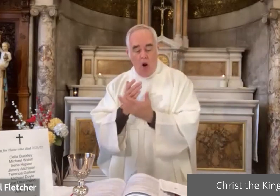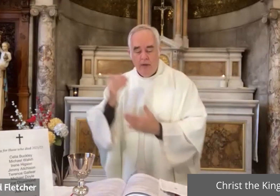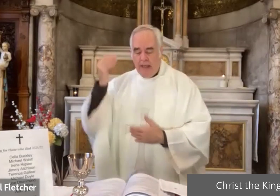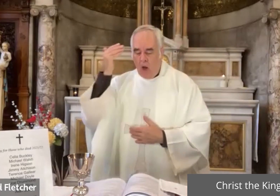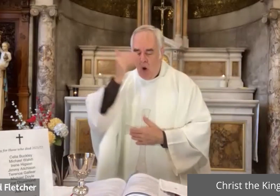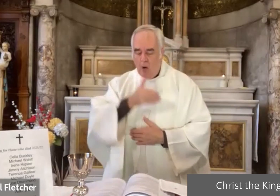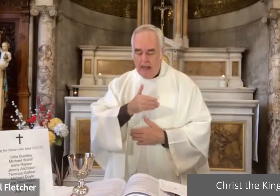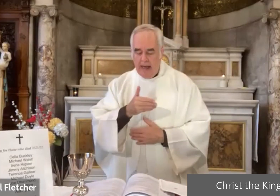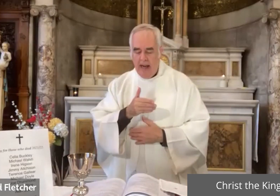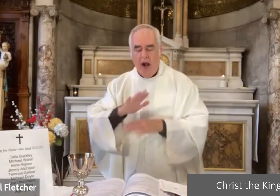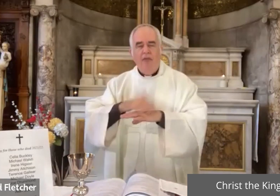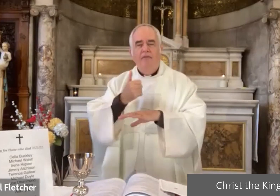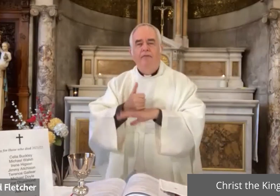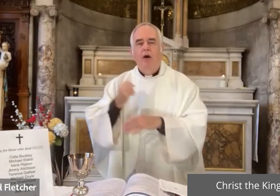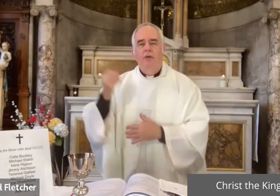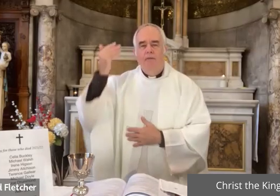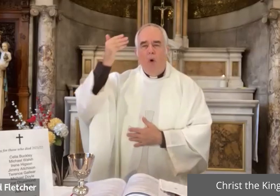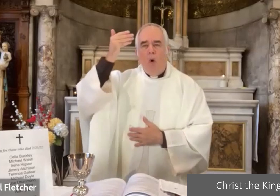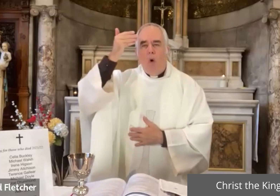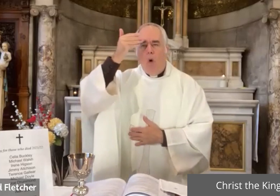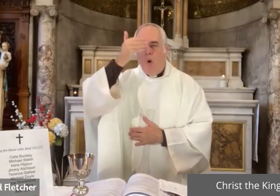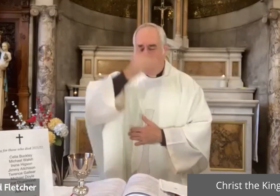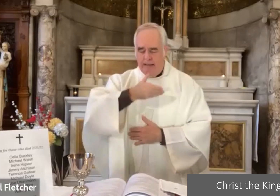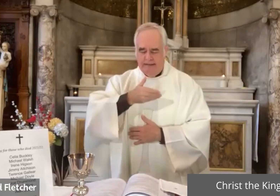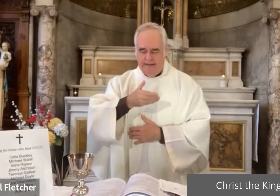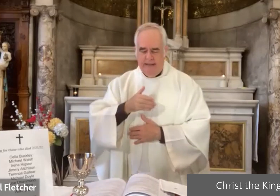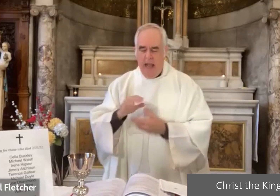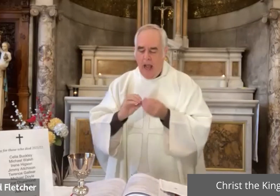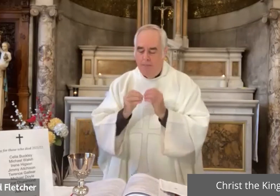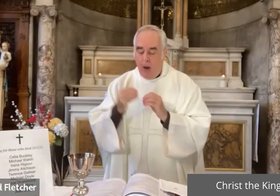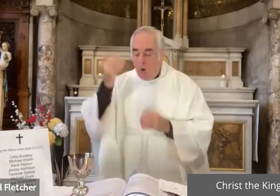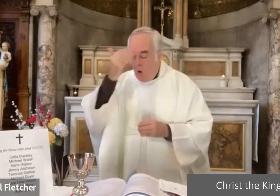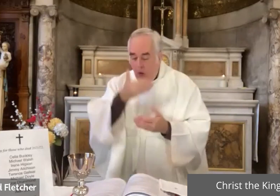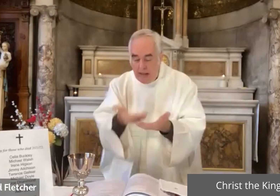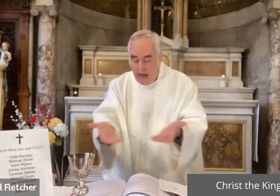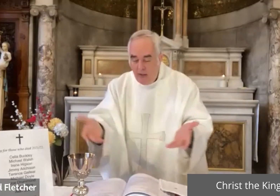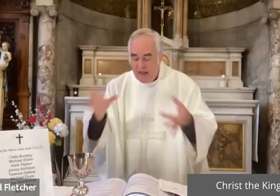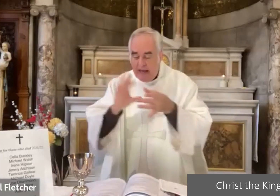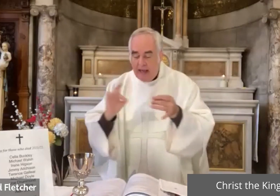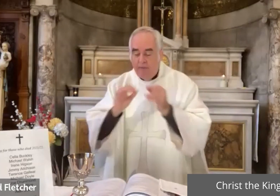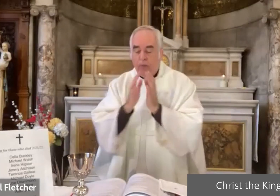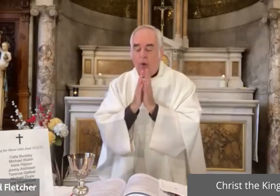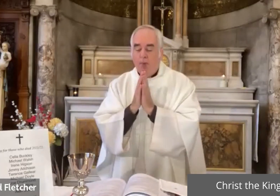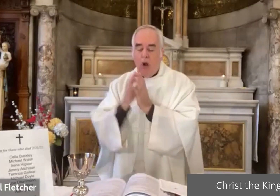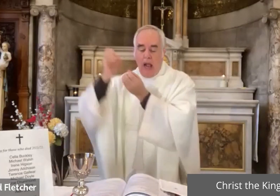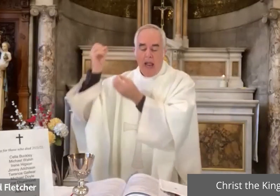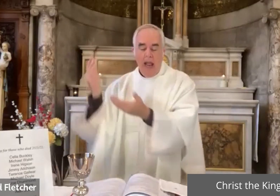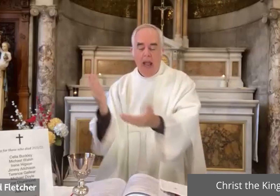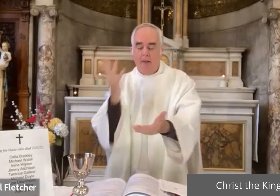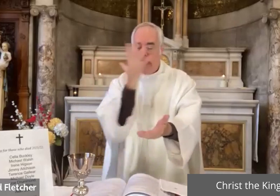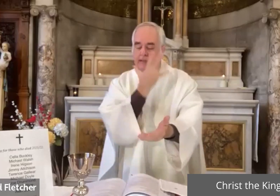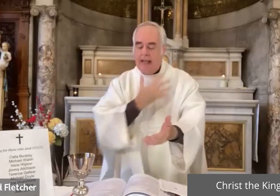birth. Glory be holy, the fount of all holiness. Most holy, these gifts we